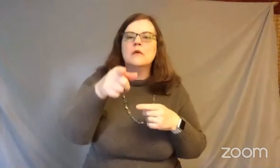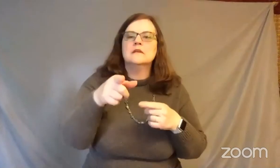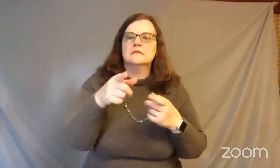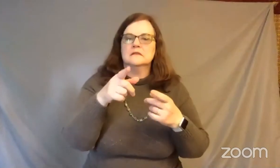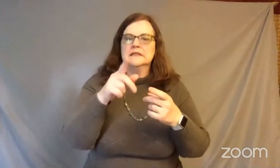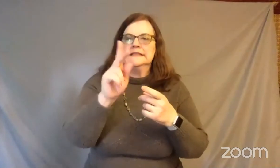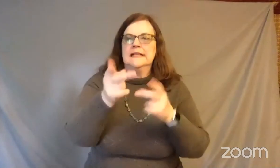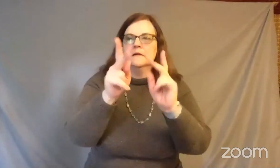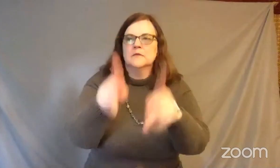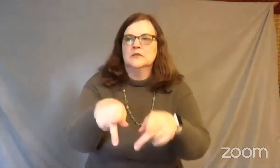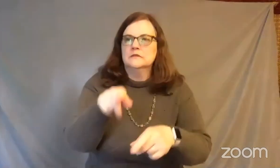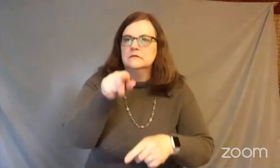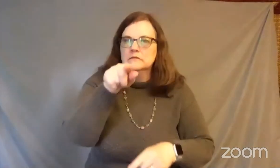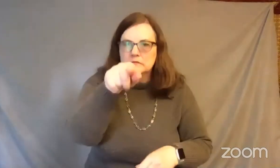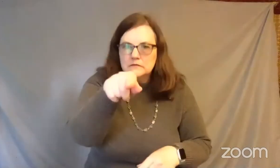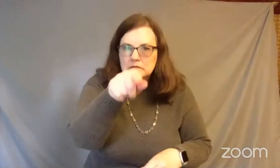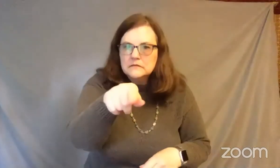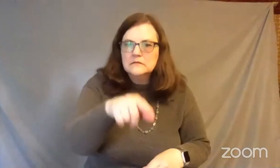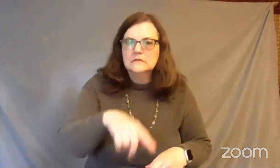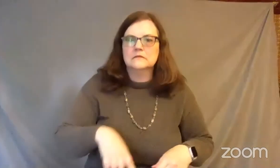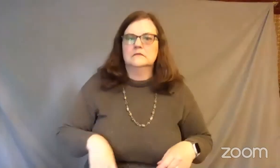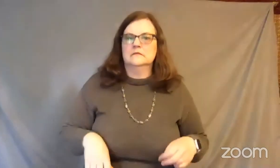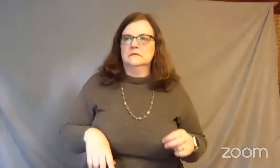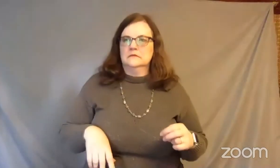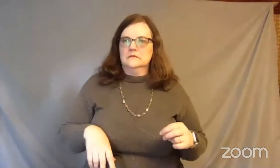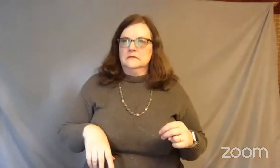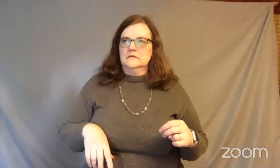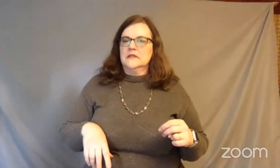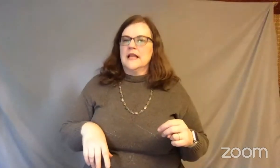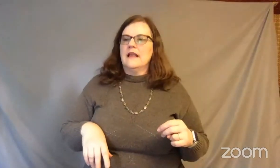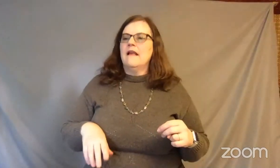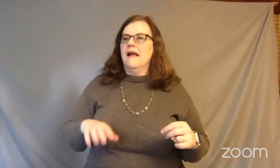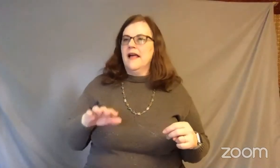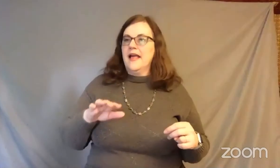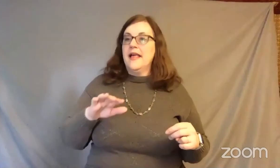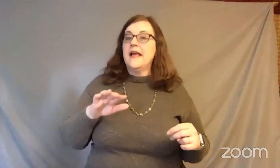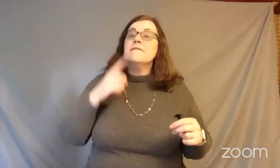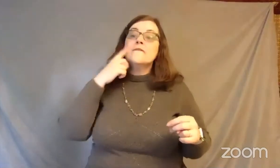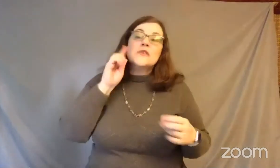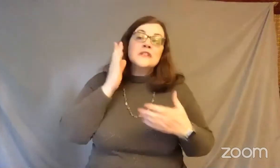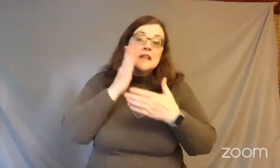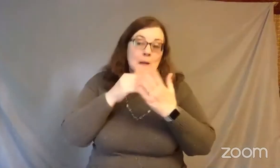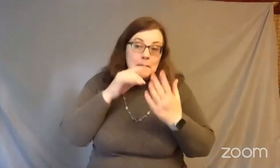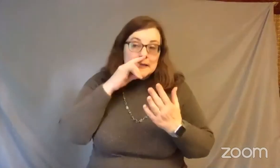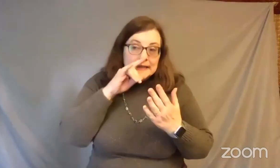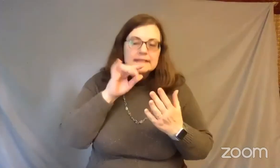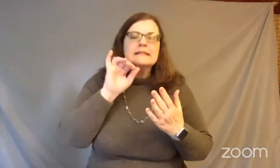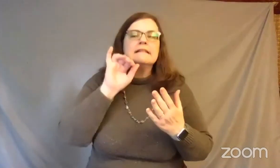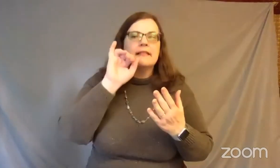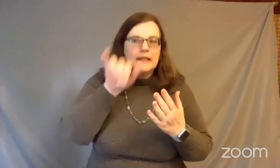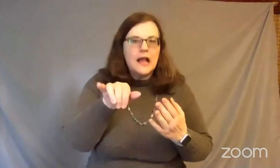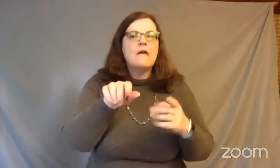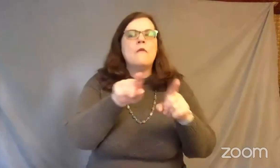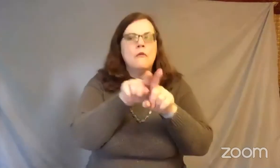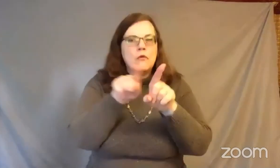others. So after starting to refer to the self, they subsequently start referring to other